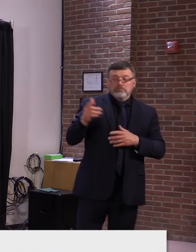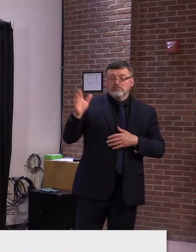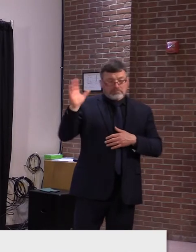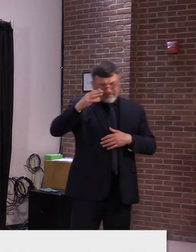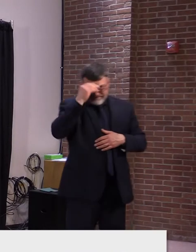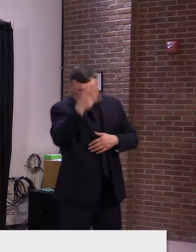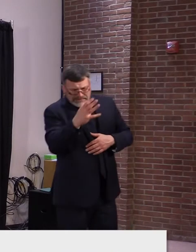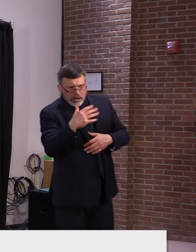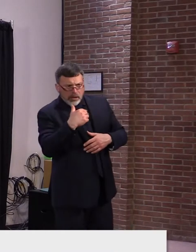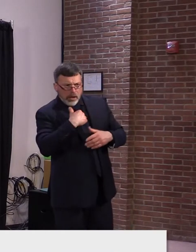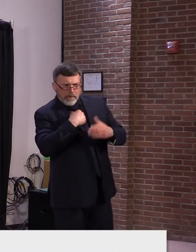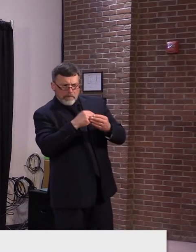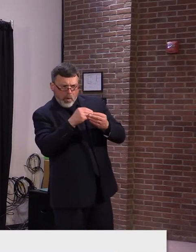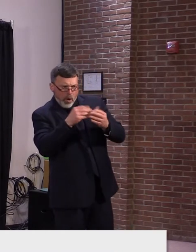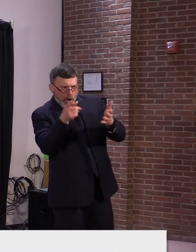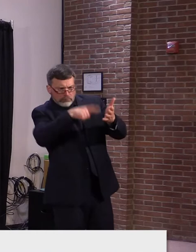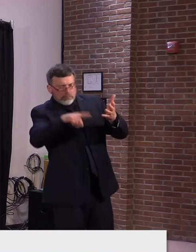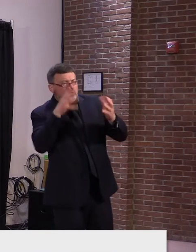Okay, thanks.